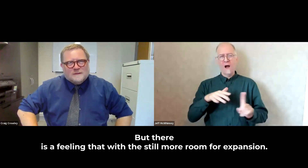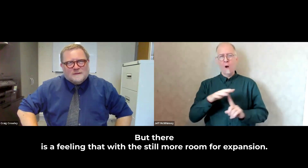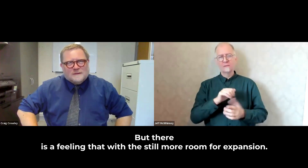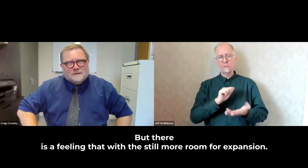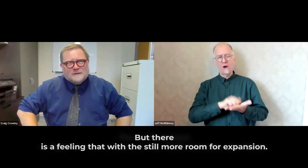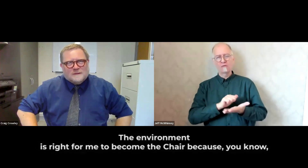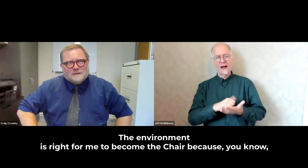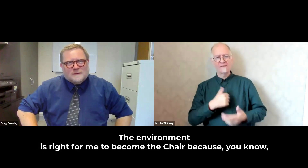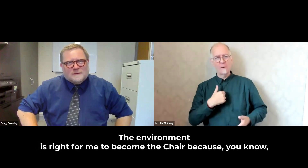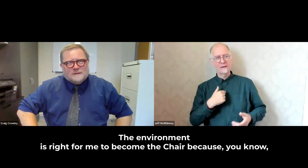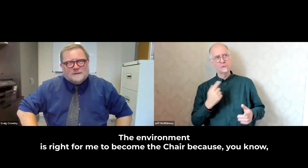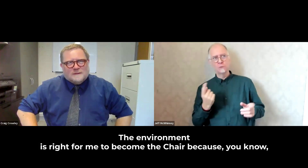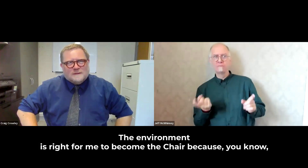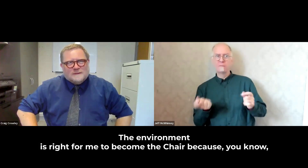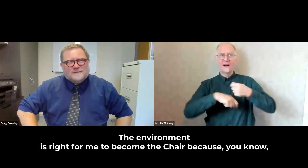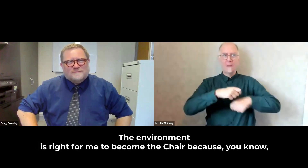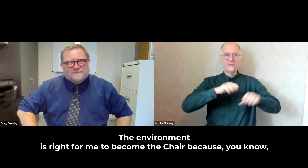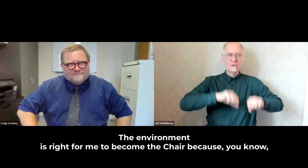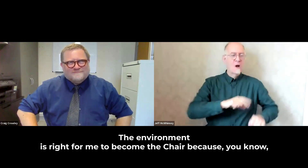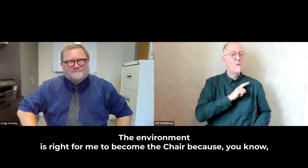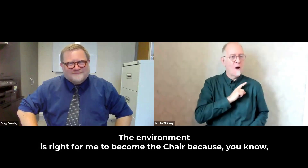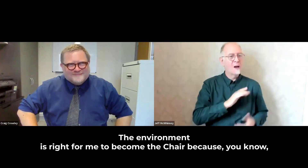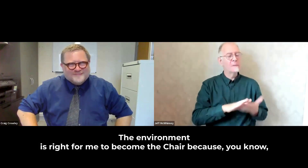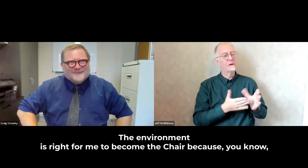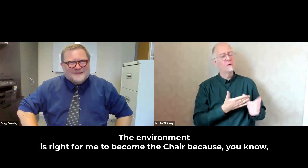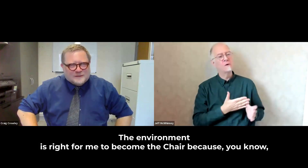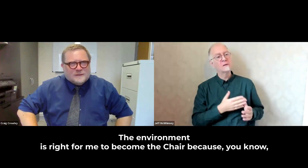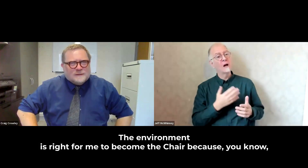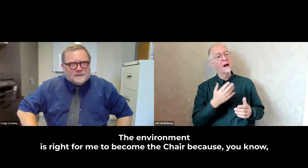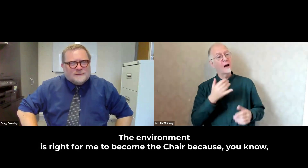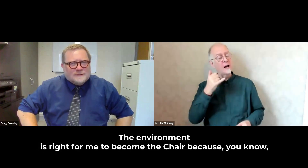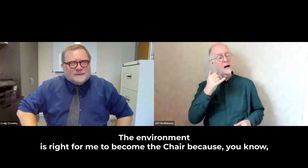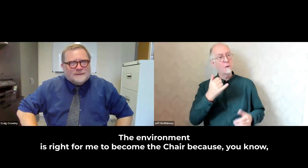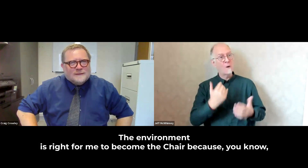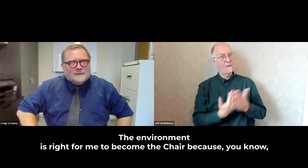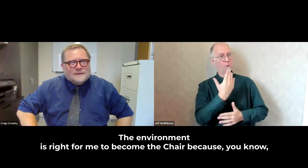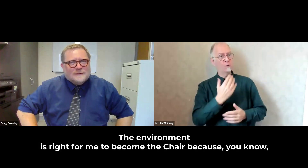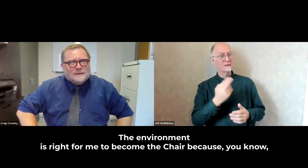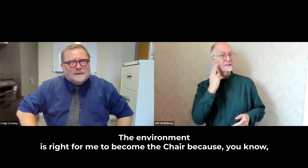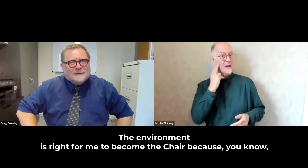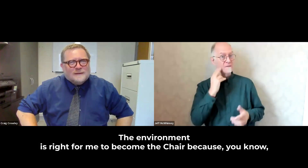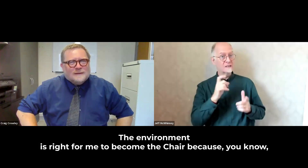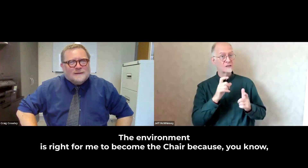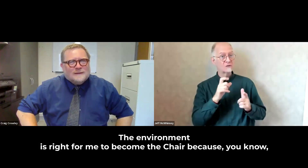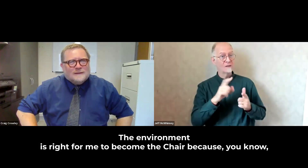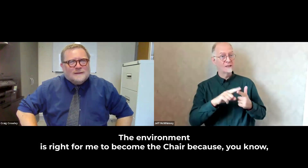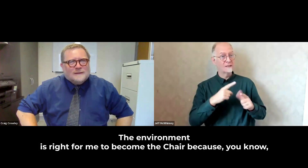expansion. The environment's right for me to become the chair because I think,